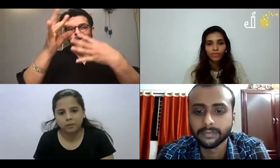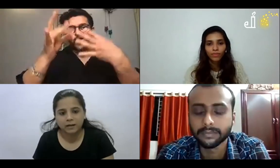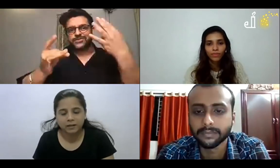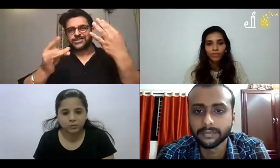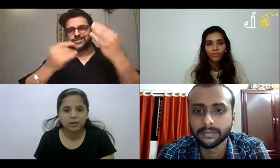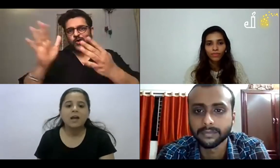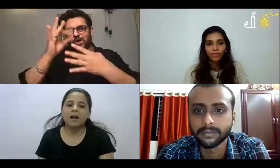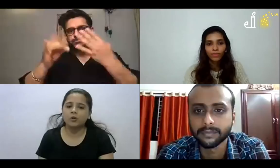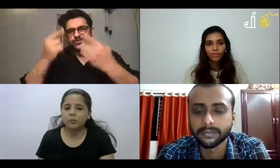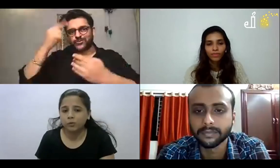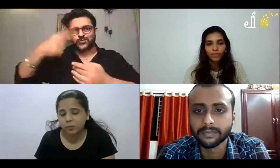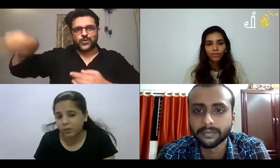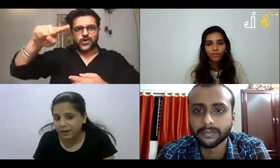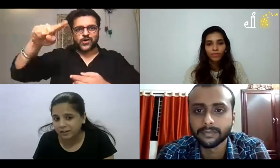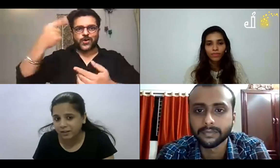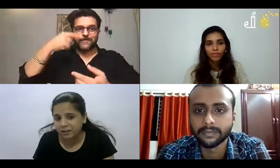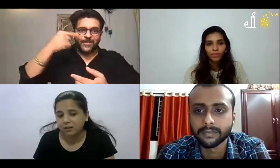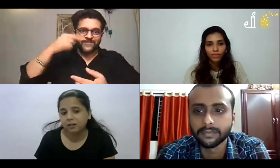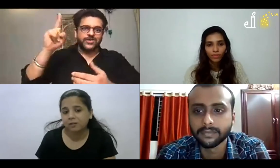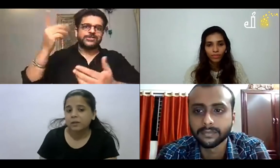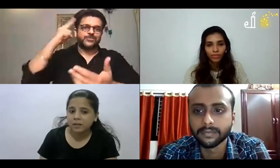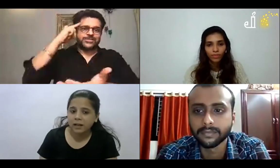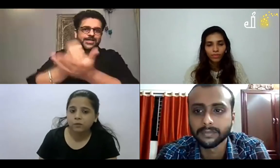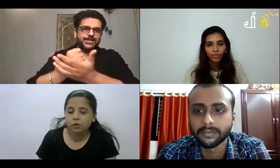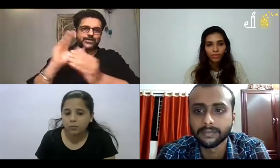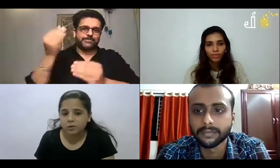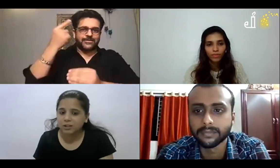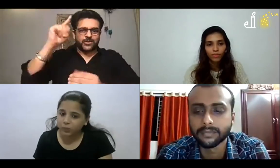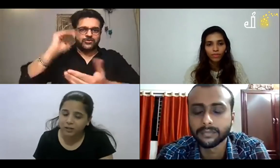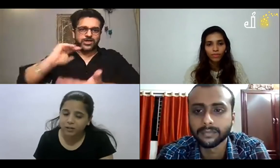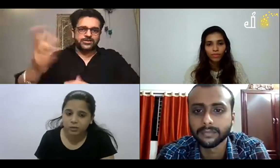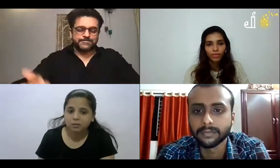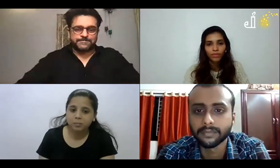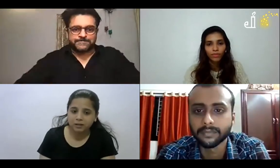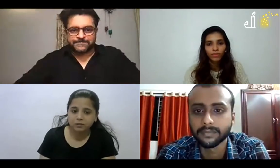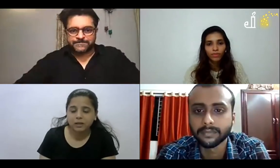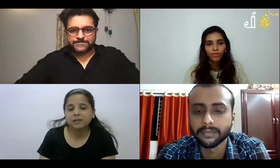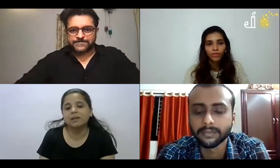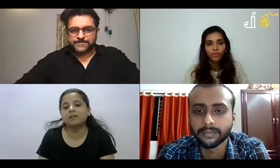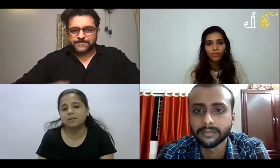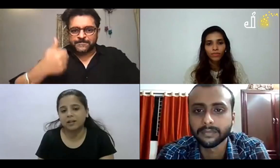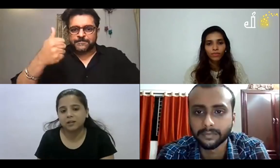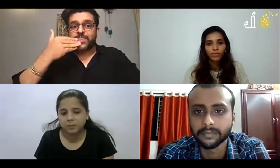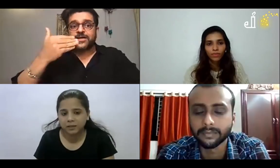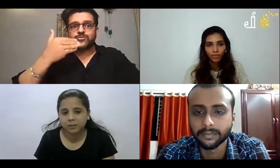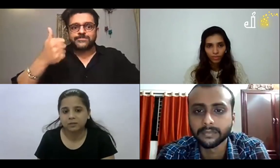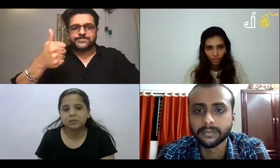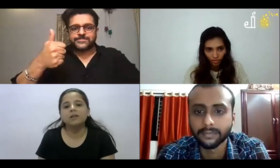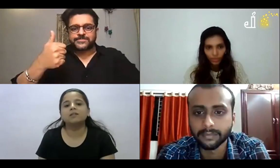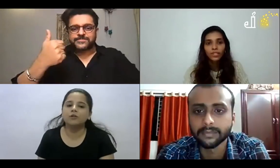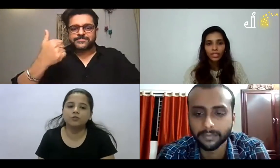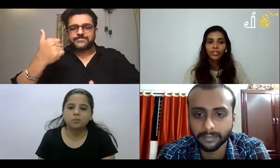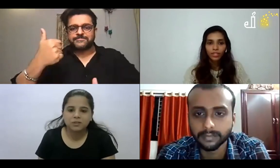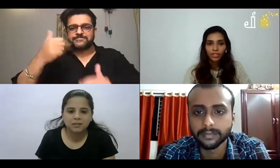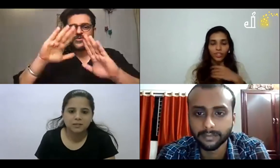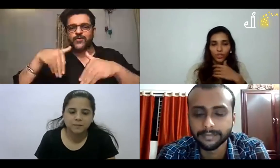cochlear implant as well. I hope you will provide the sign language options as well to the parents so that they can decide in a better manner.